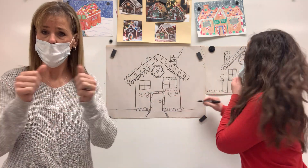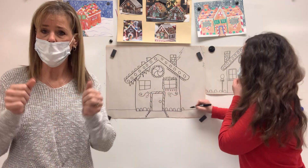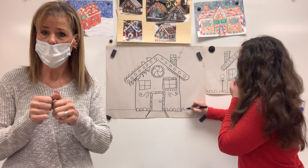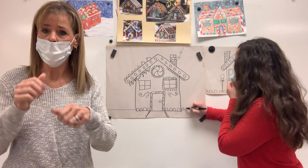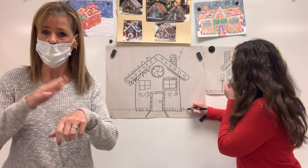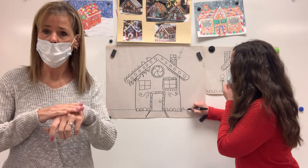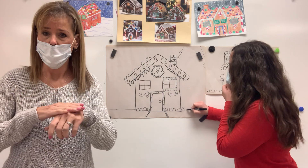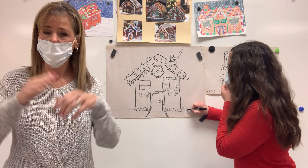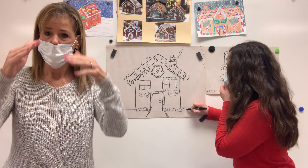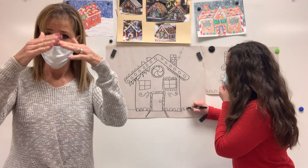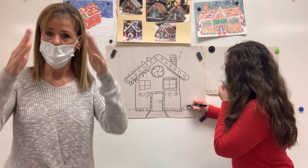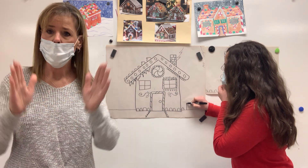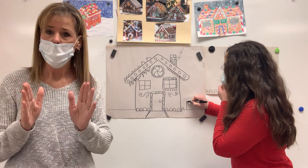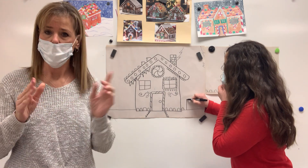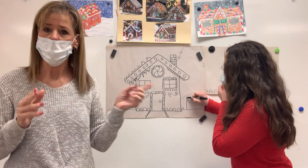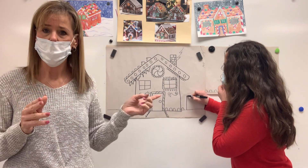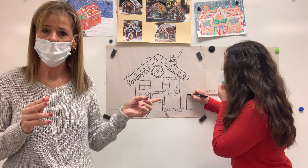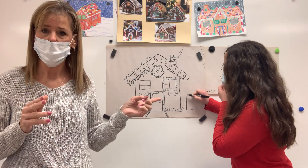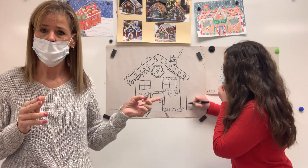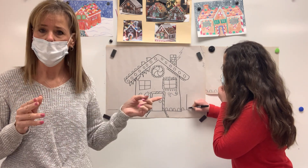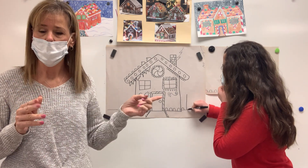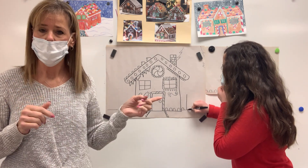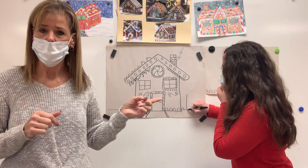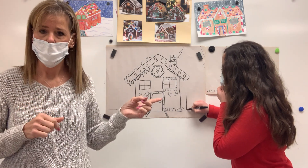But to do that, you just make a straight line up.